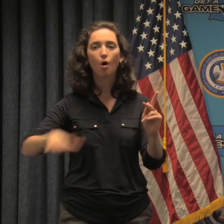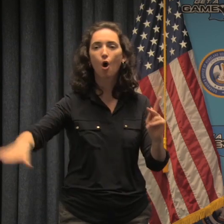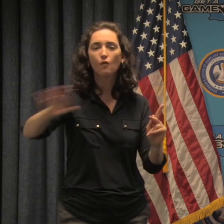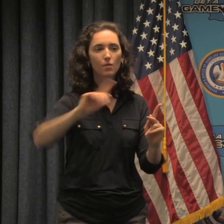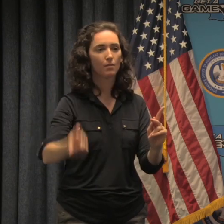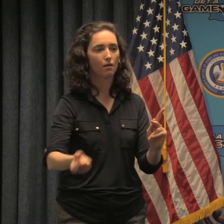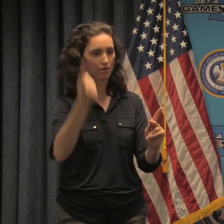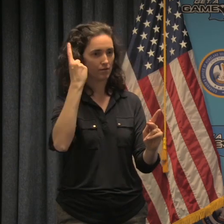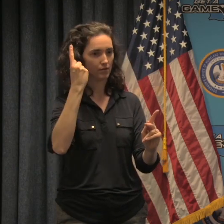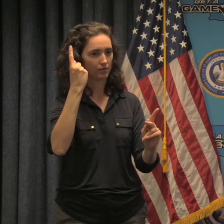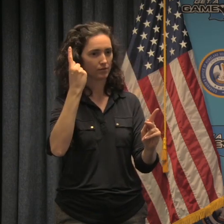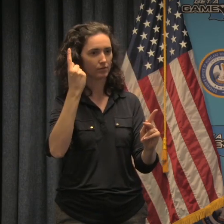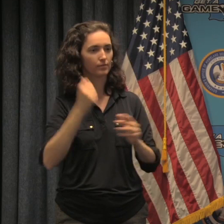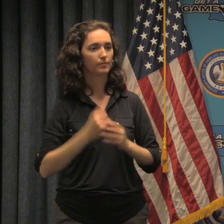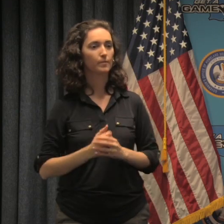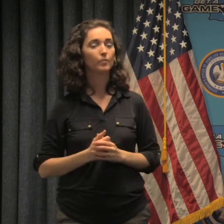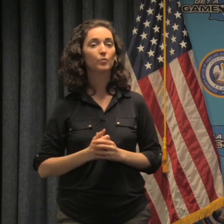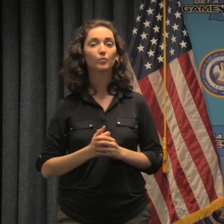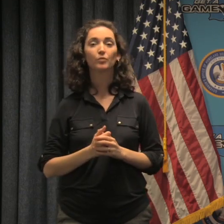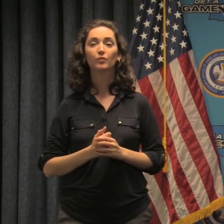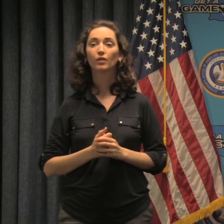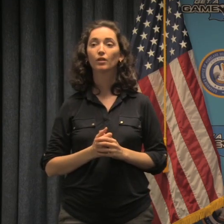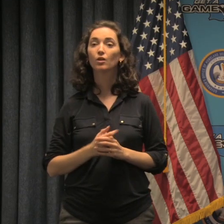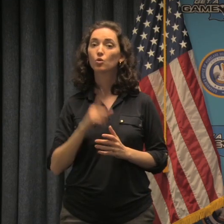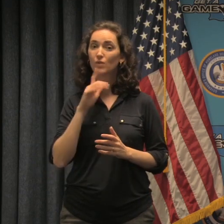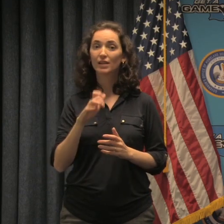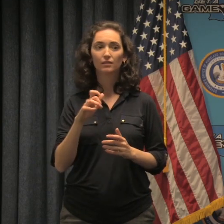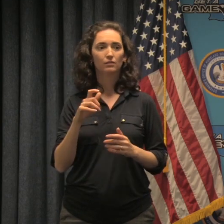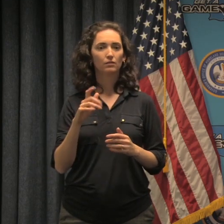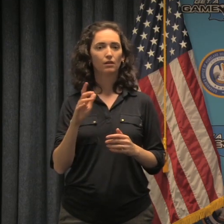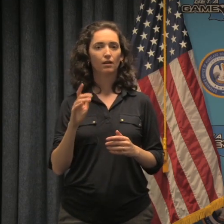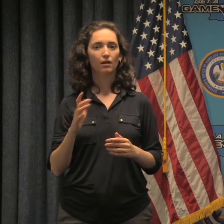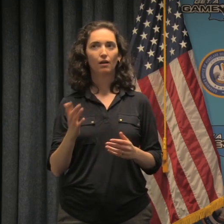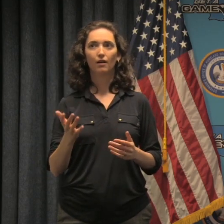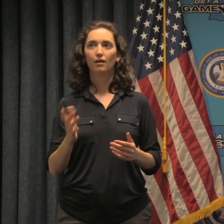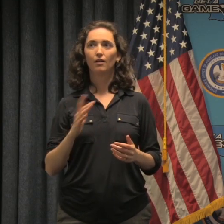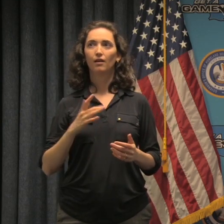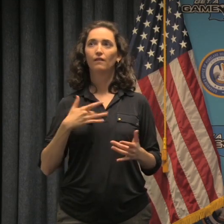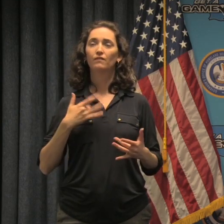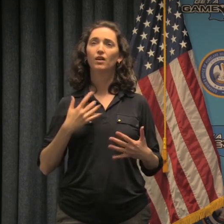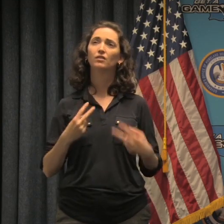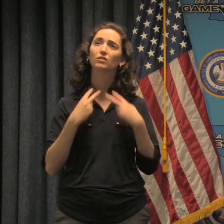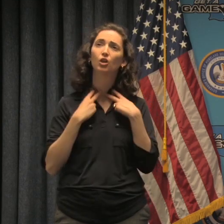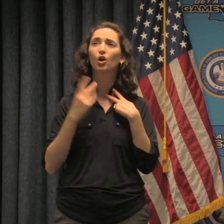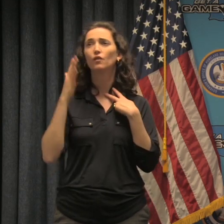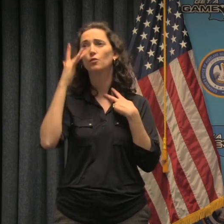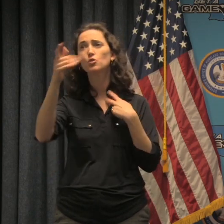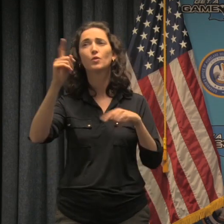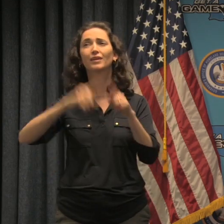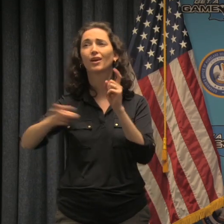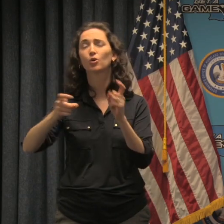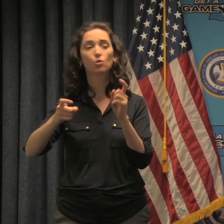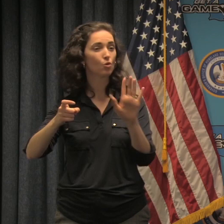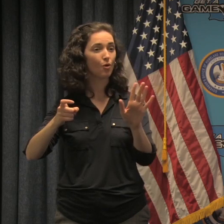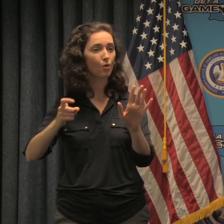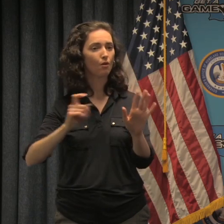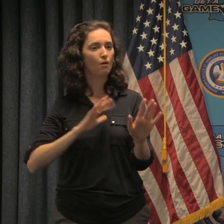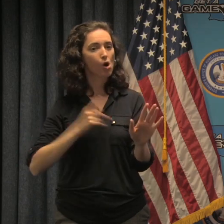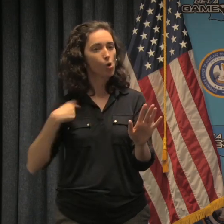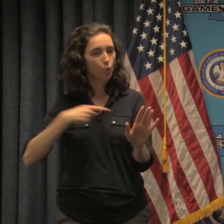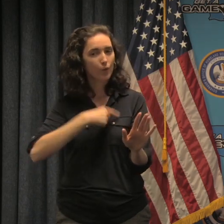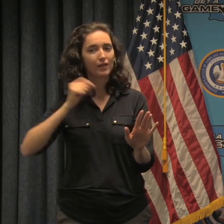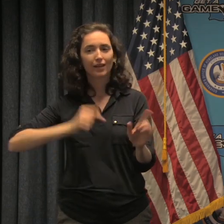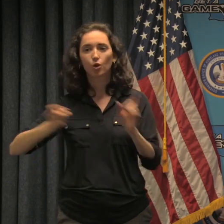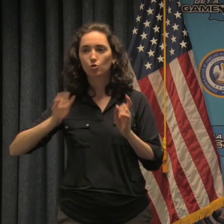across Louisiana. Because there's actually hope in that. We're not consigned to some future that we have no control over.